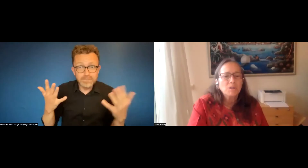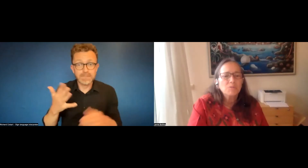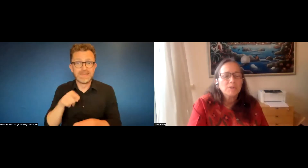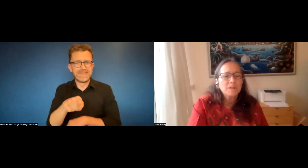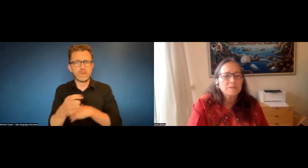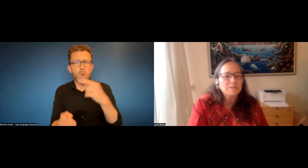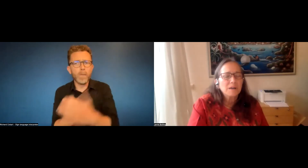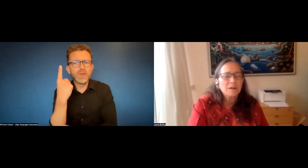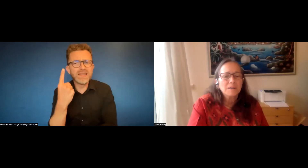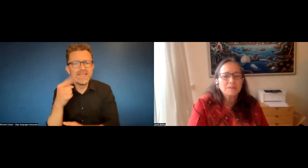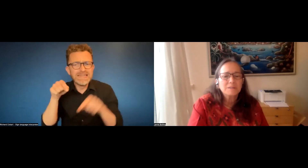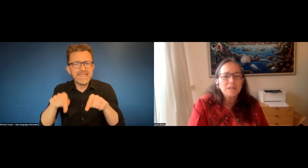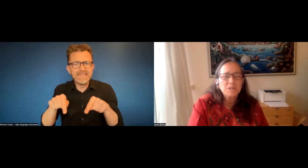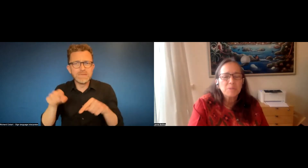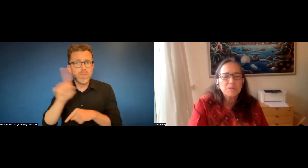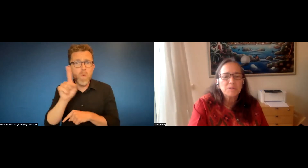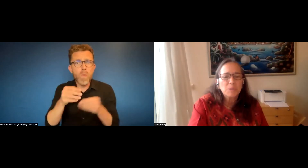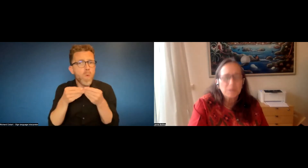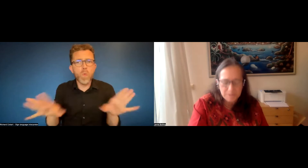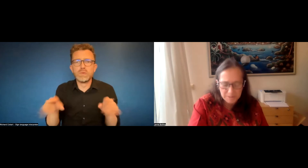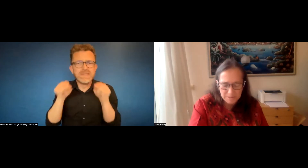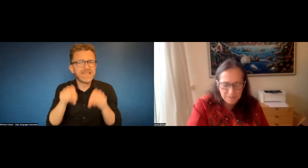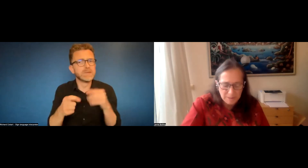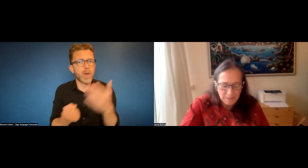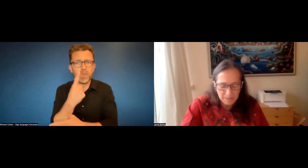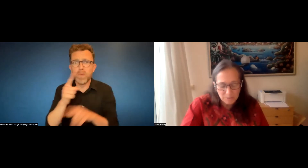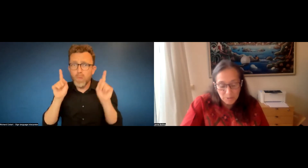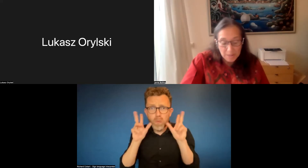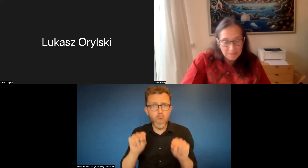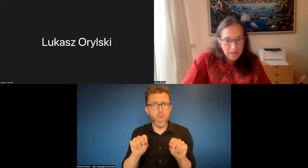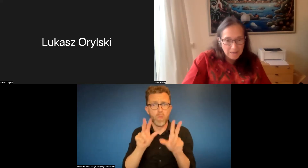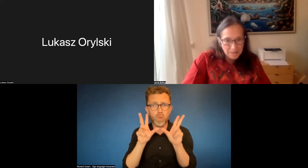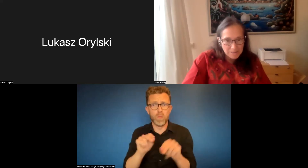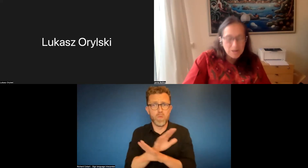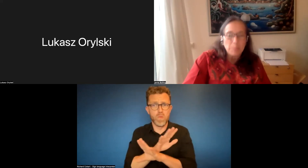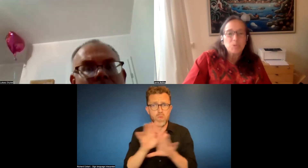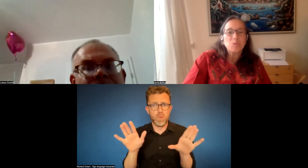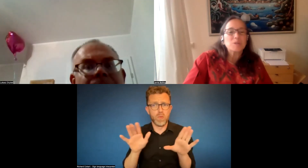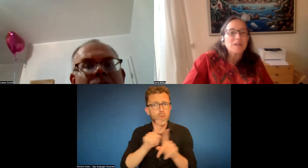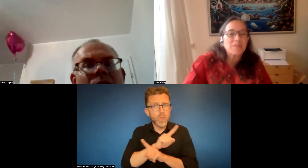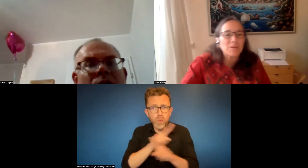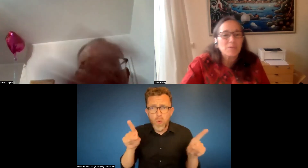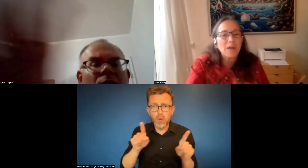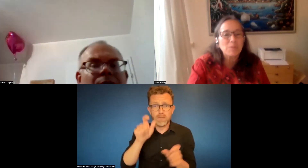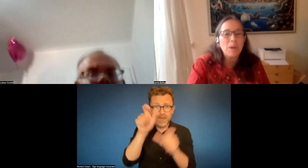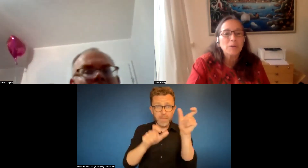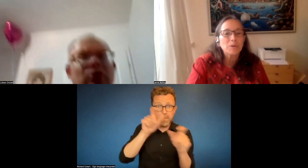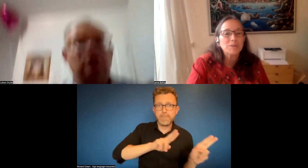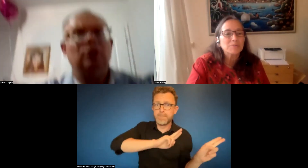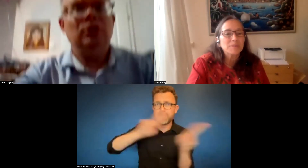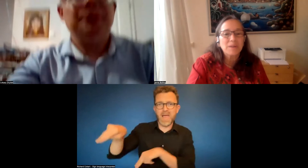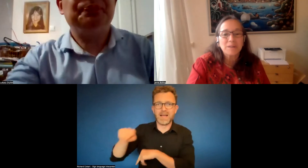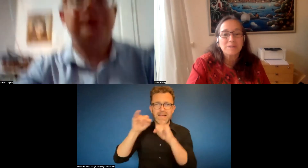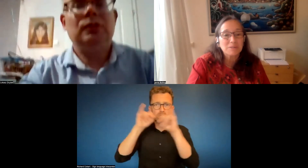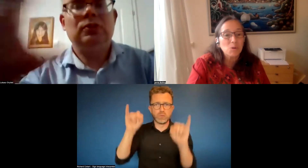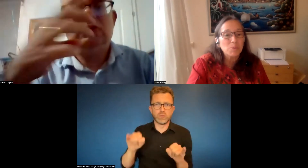Thank you for that statement, as well as this, as looking at it as an opportunity. I think we can remind ourselves